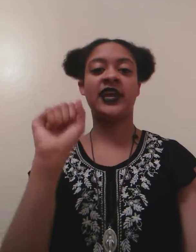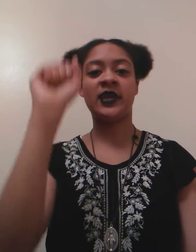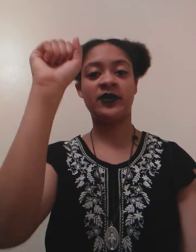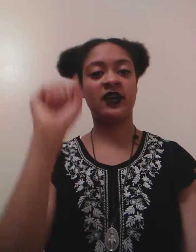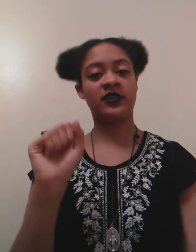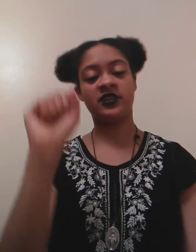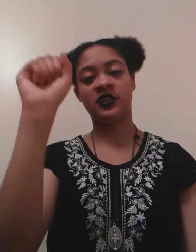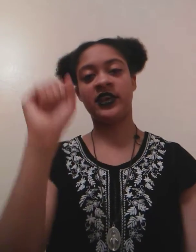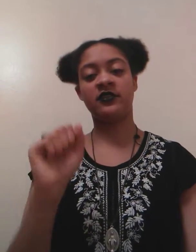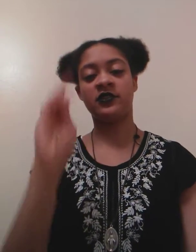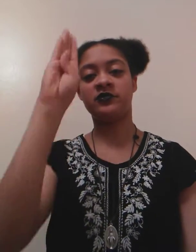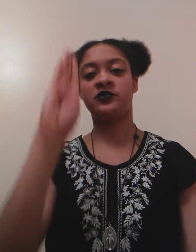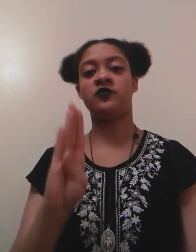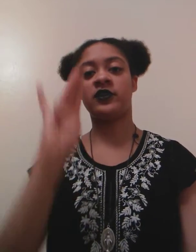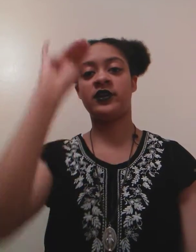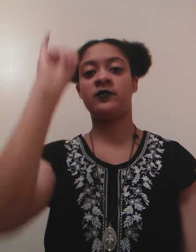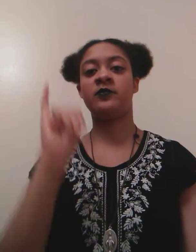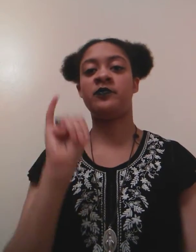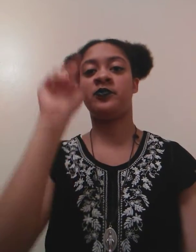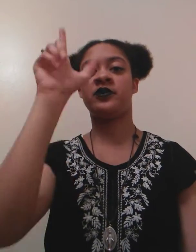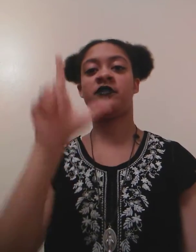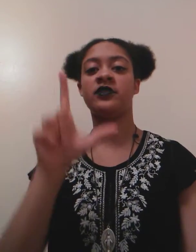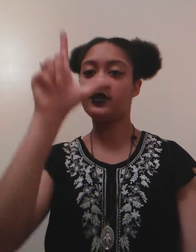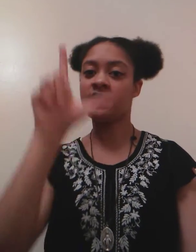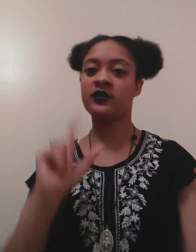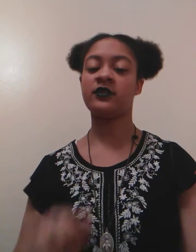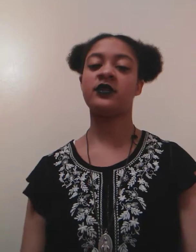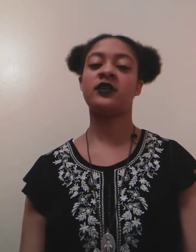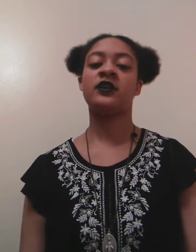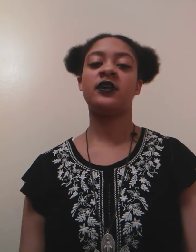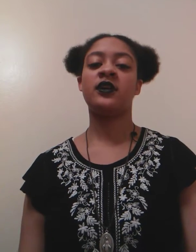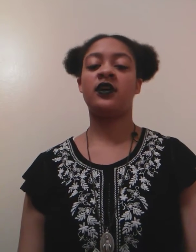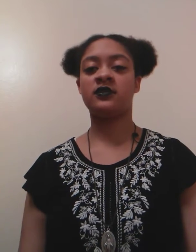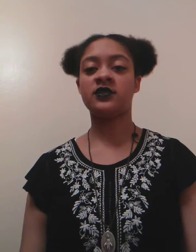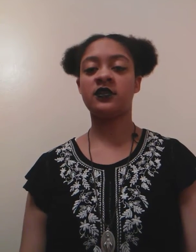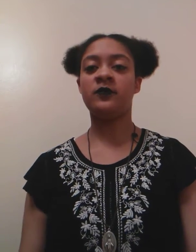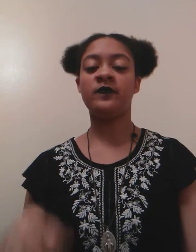hand up and down with each letter. Don't do 1 billion. Also,